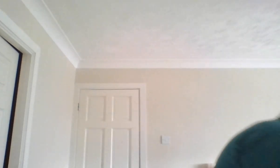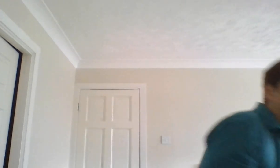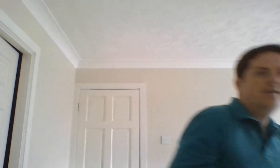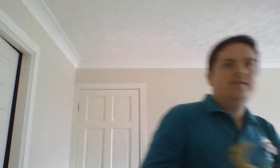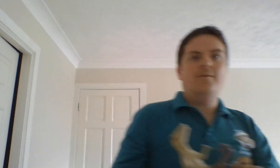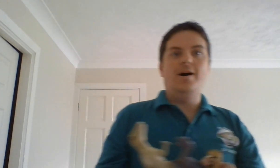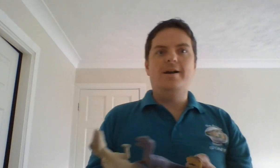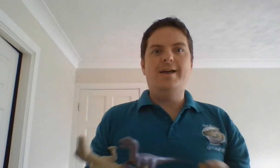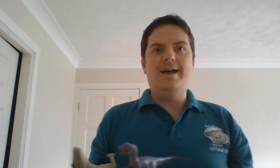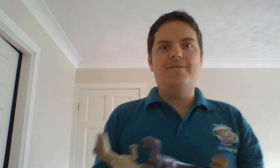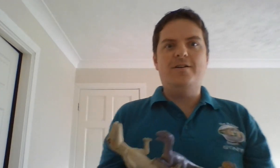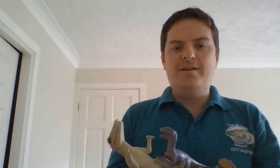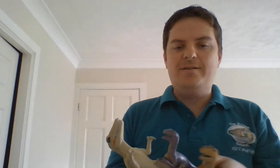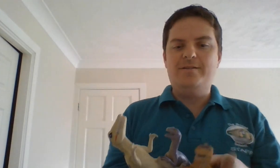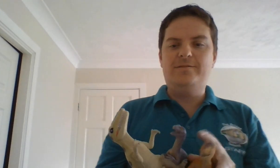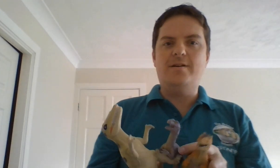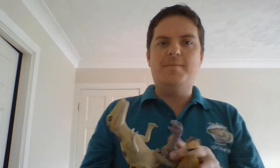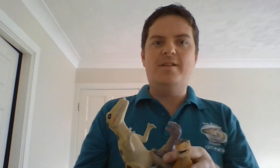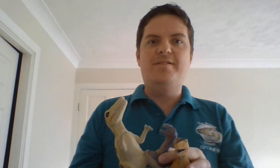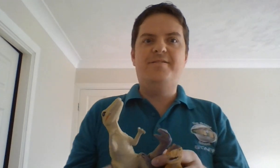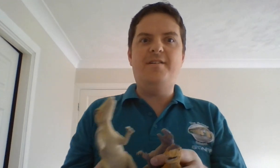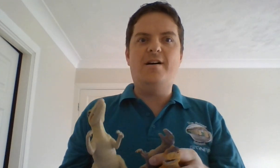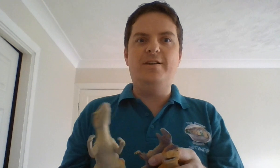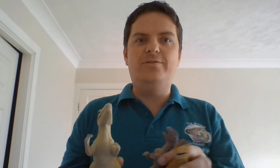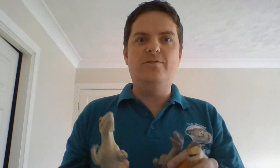I have some dinosaurs.